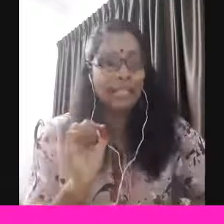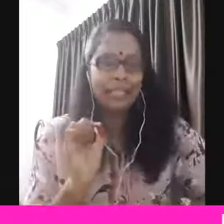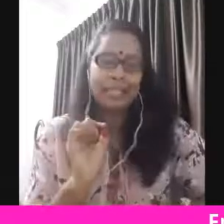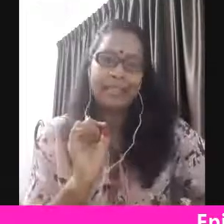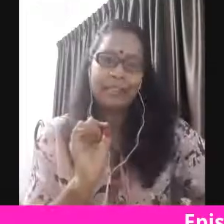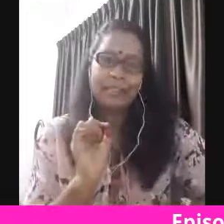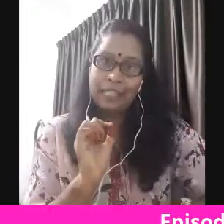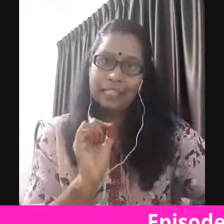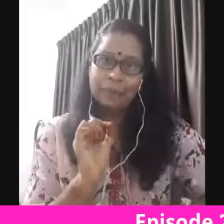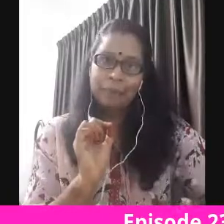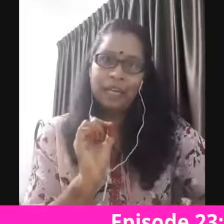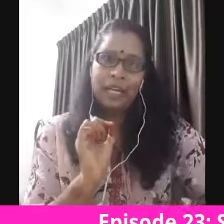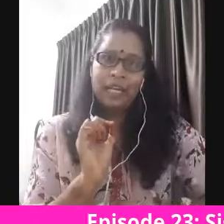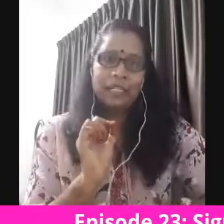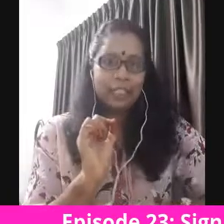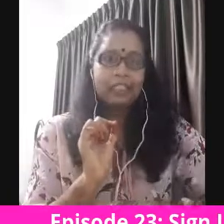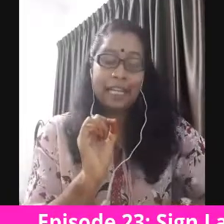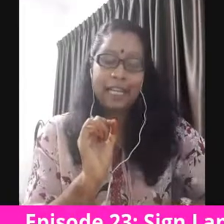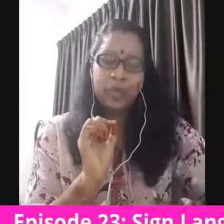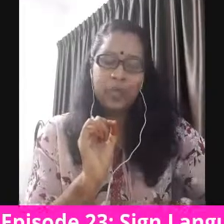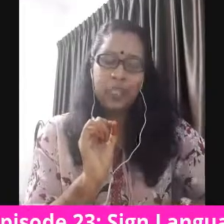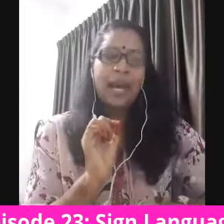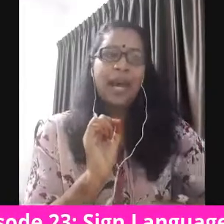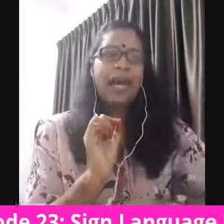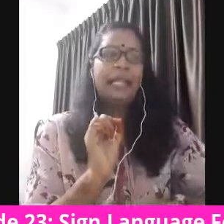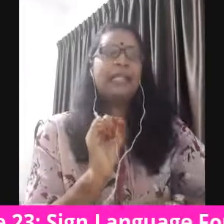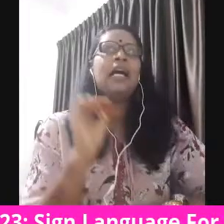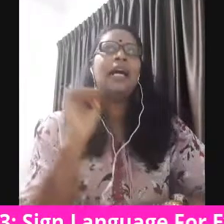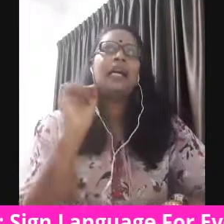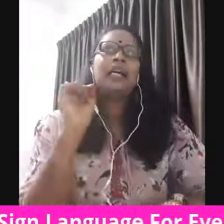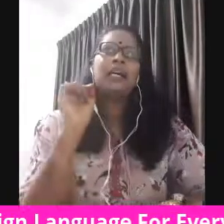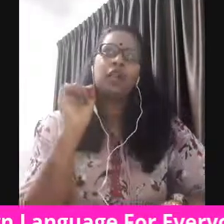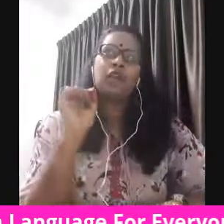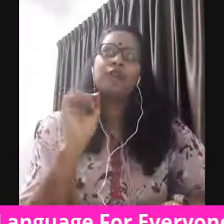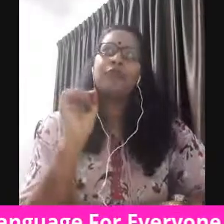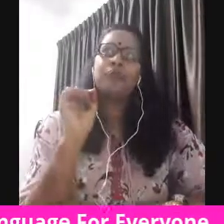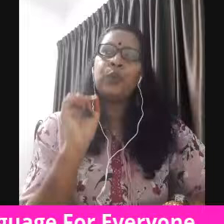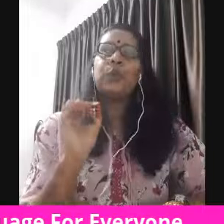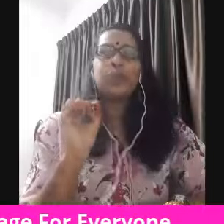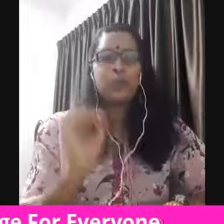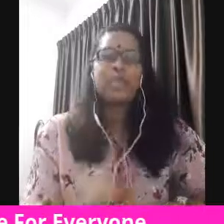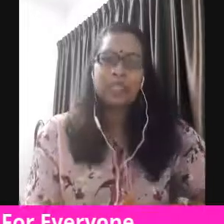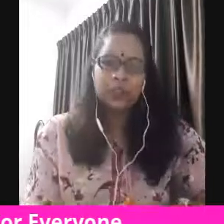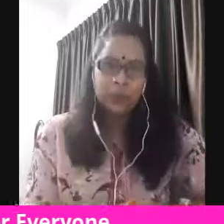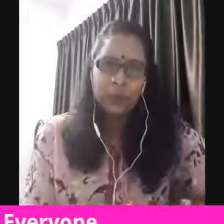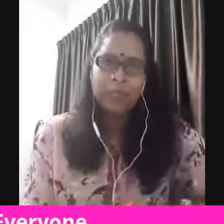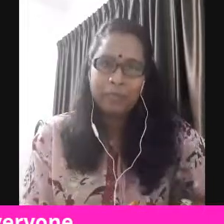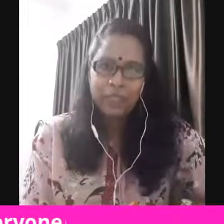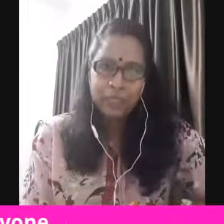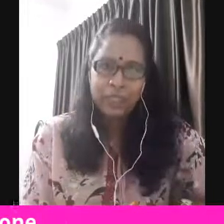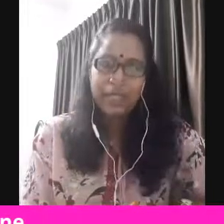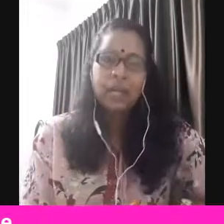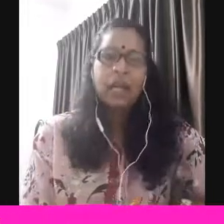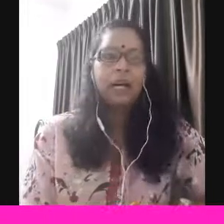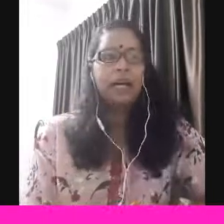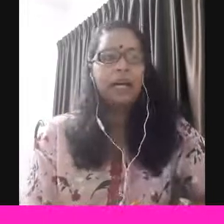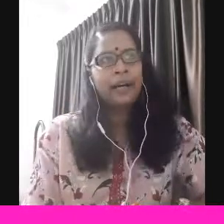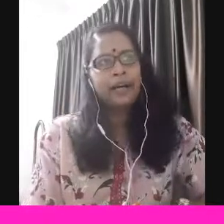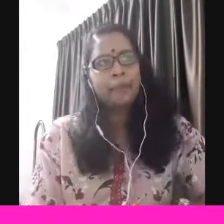Everyone can learn sign language, and got few YouTube channels also in